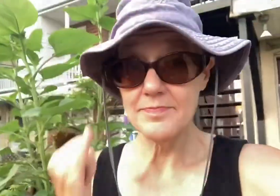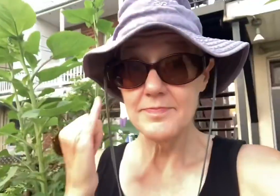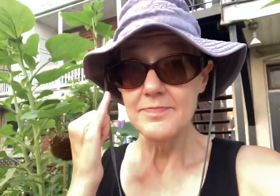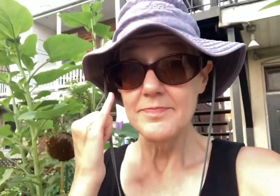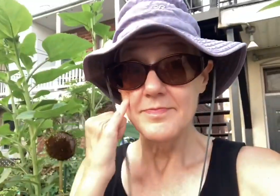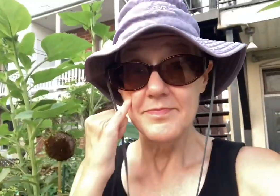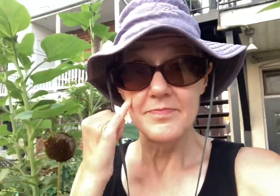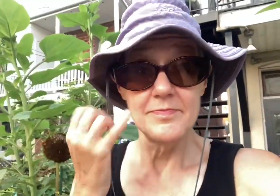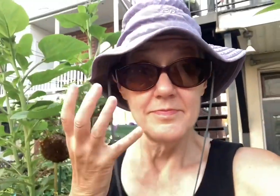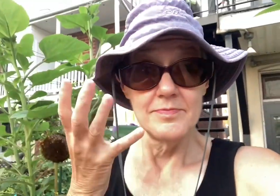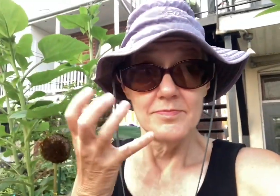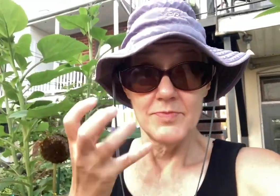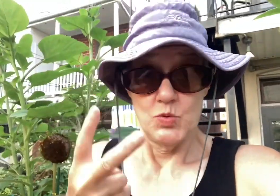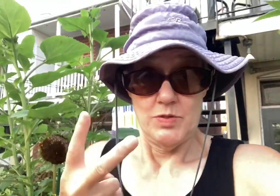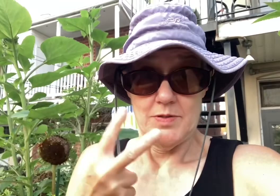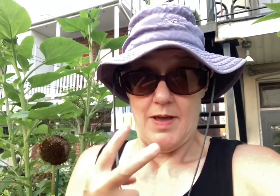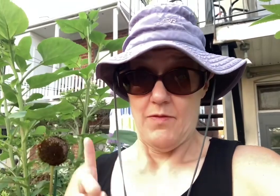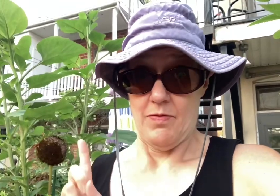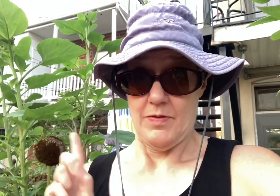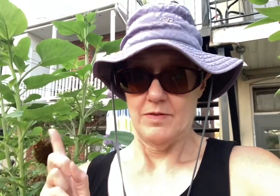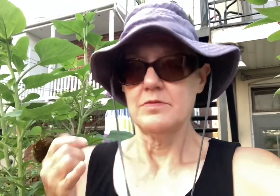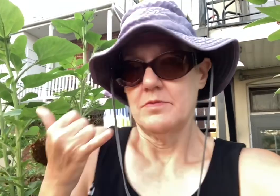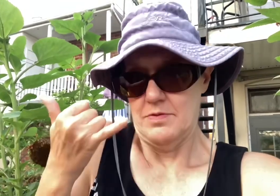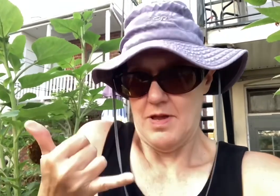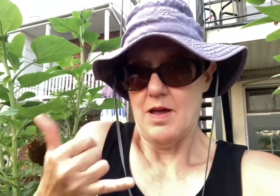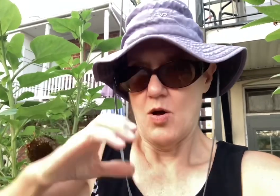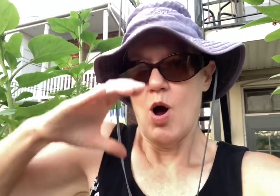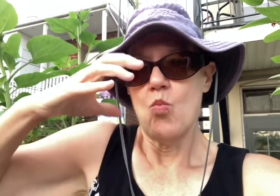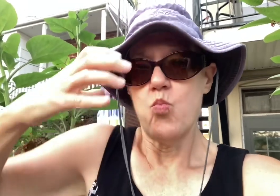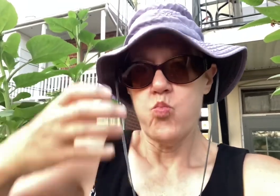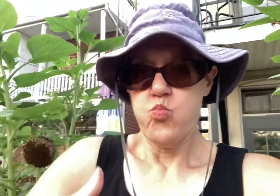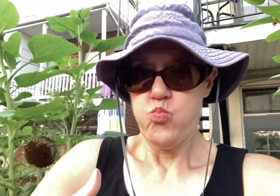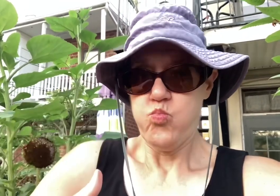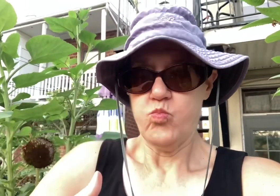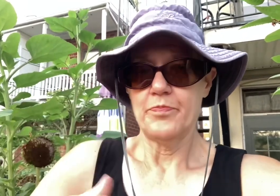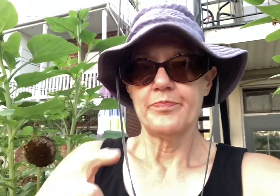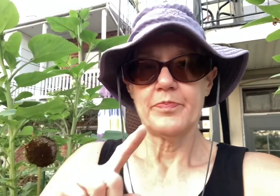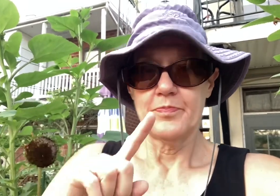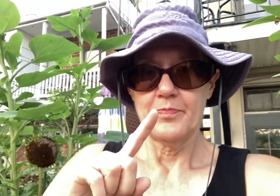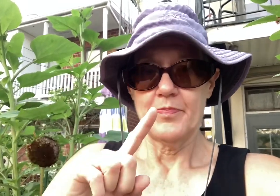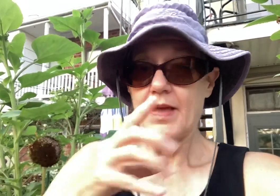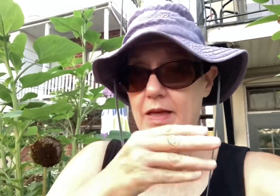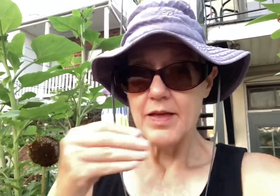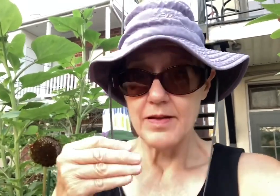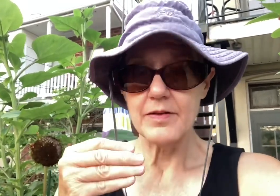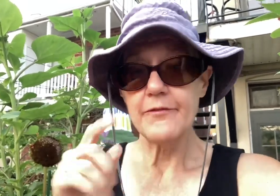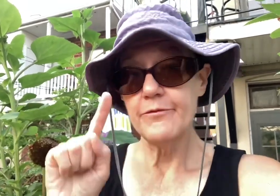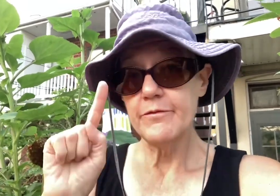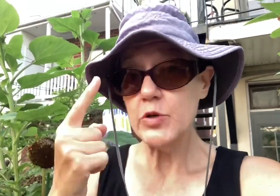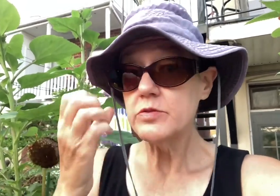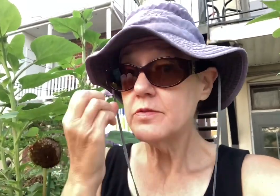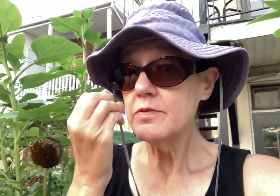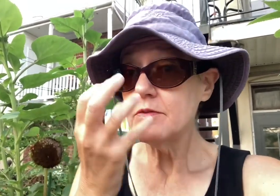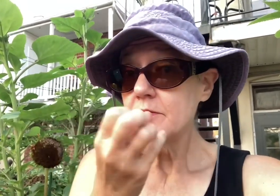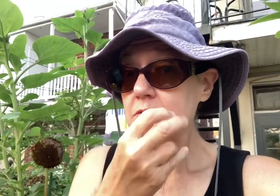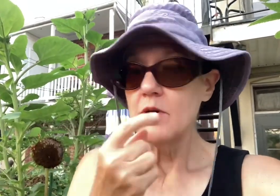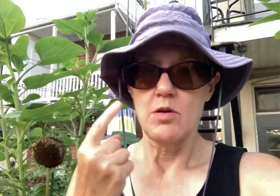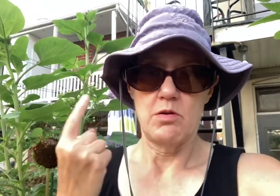So if I wanted to save seeds from this plant, now is when I would cover it. And the first flower